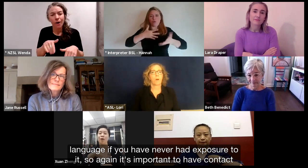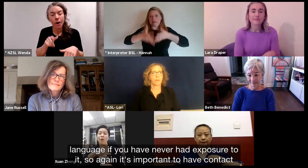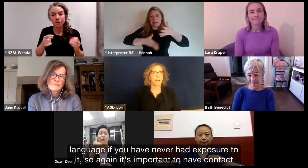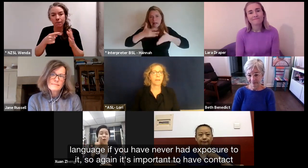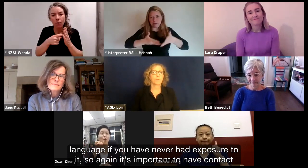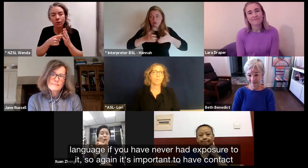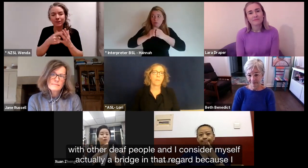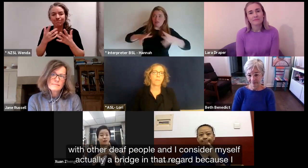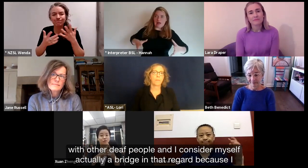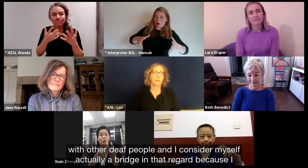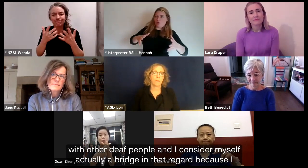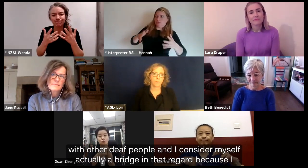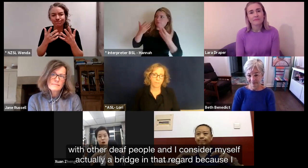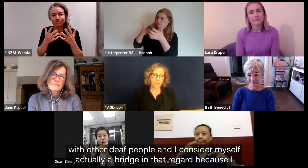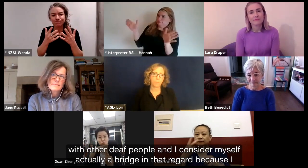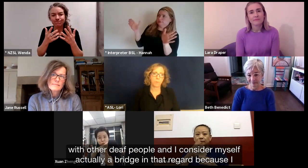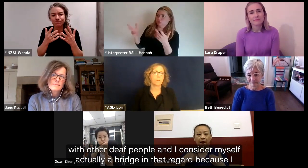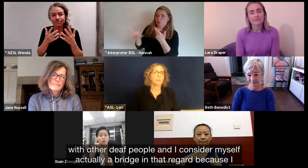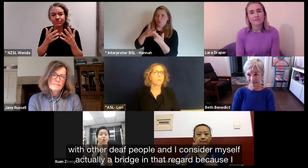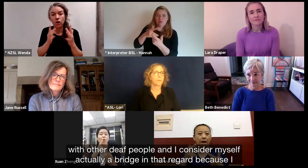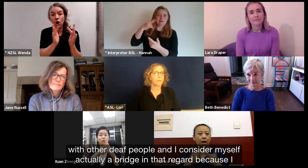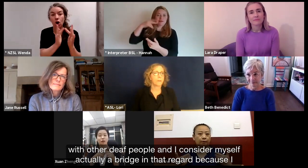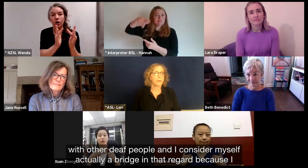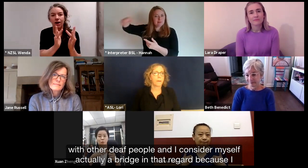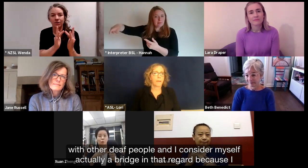contacts with other deaf people.